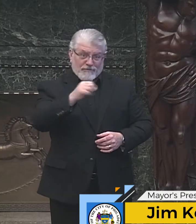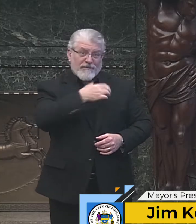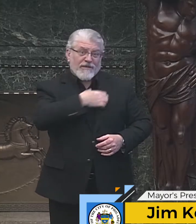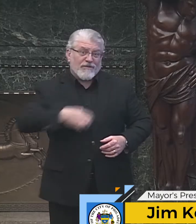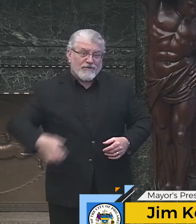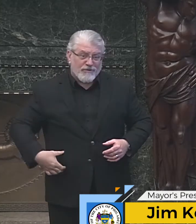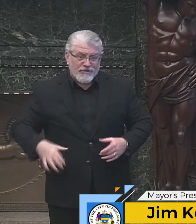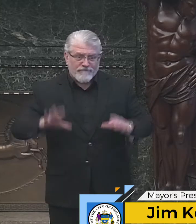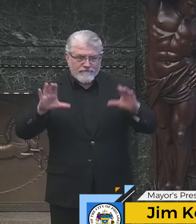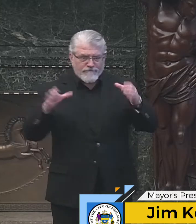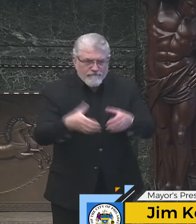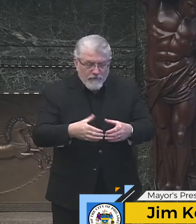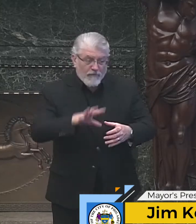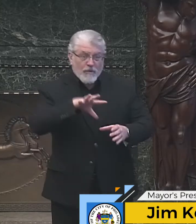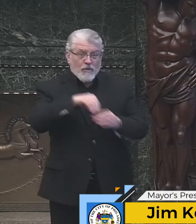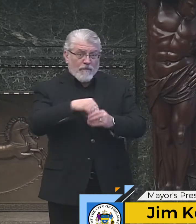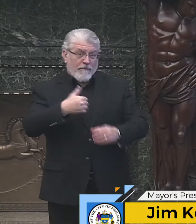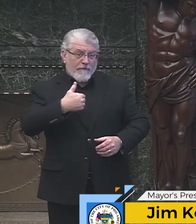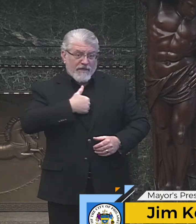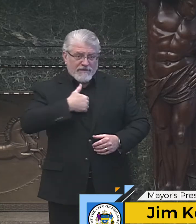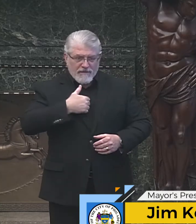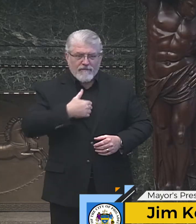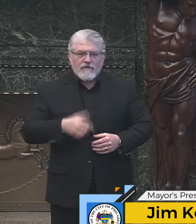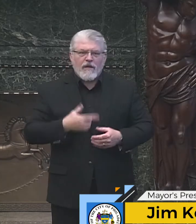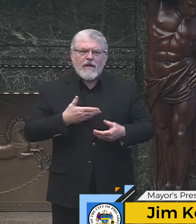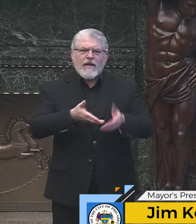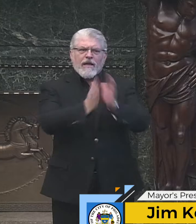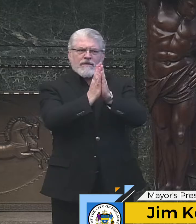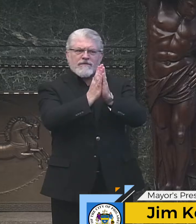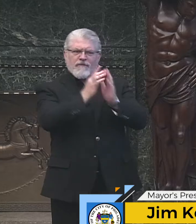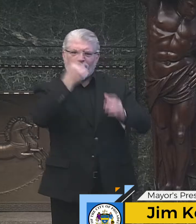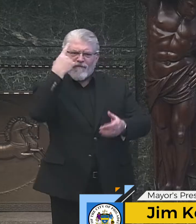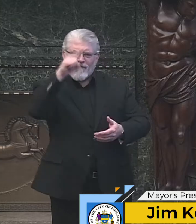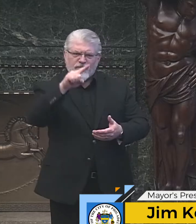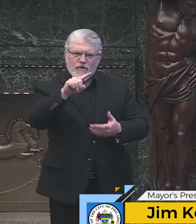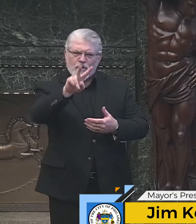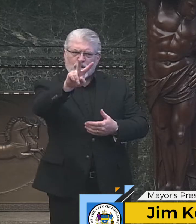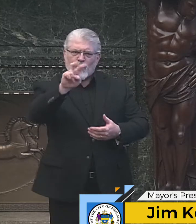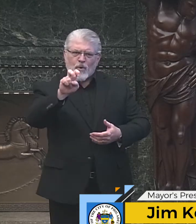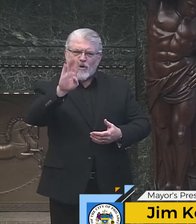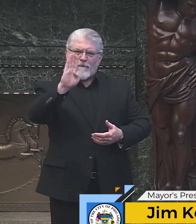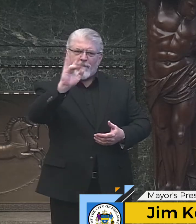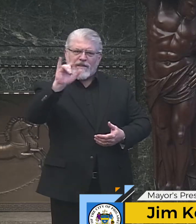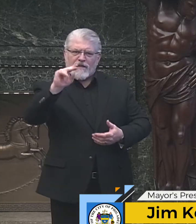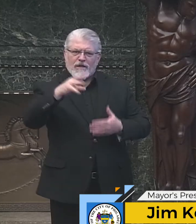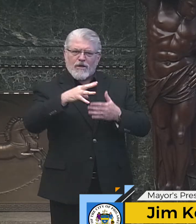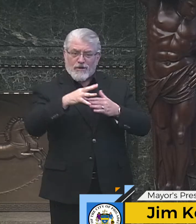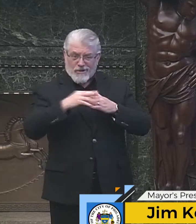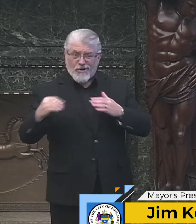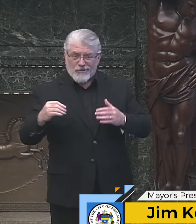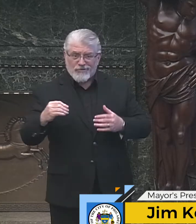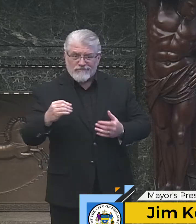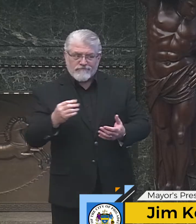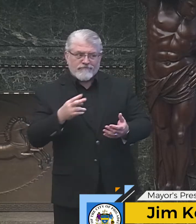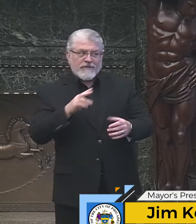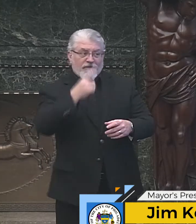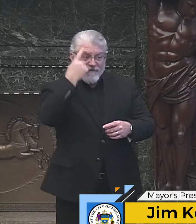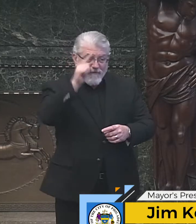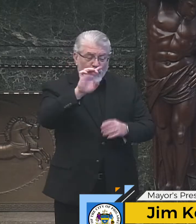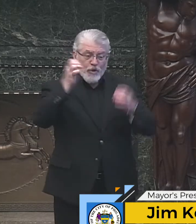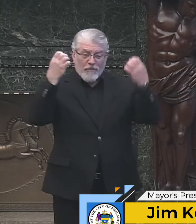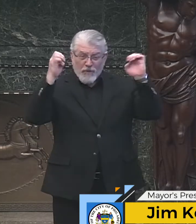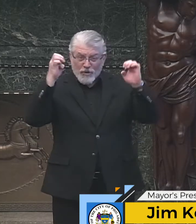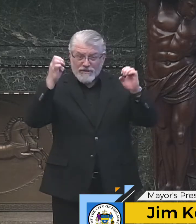in emergency supplemental assistance. We are asking that this aid be provided directly to America's